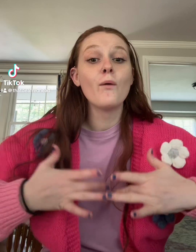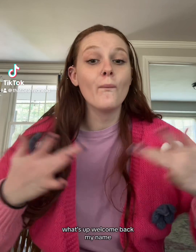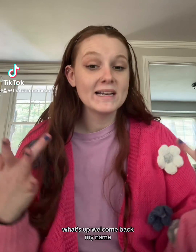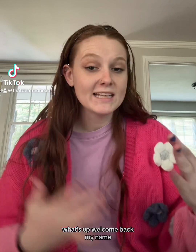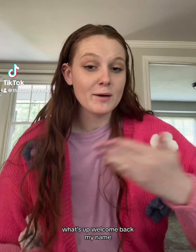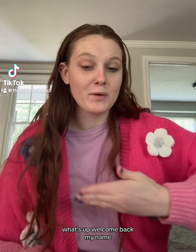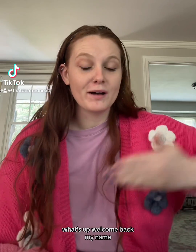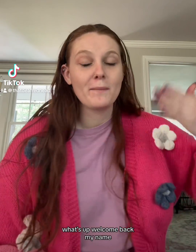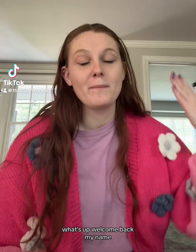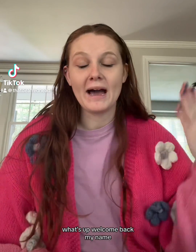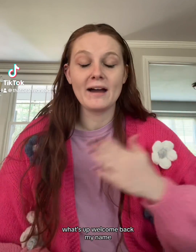What's up? Welcome back.